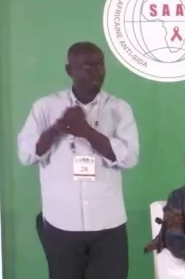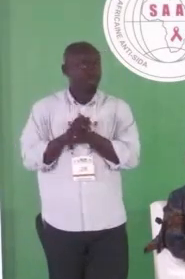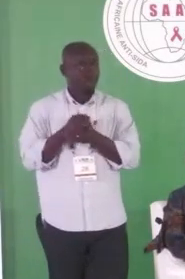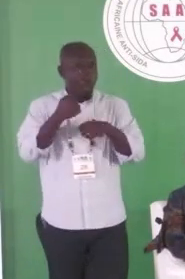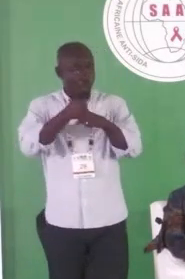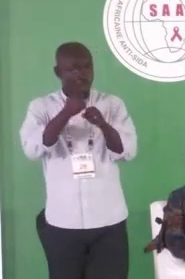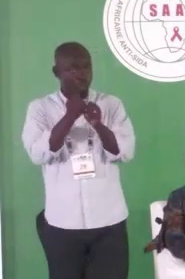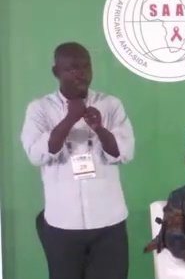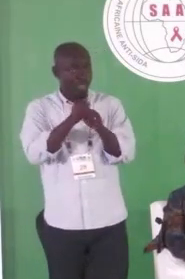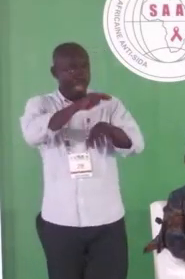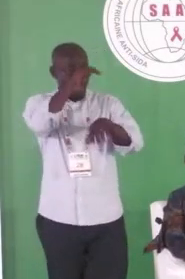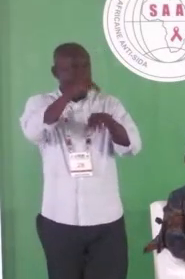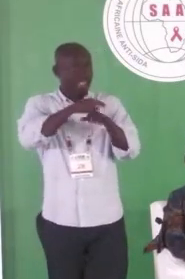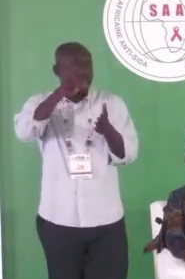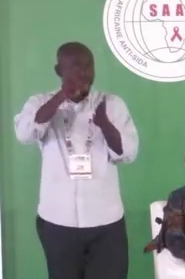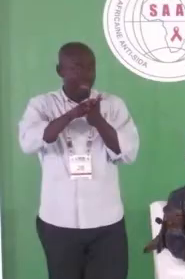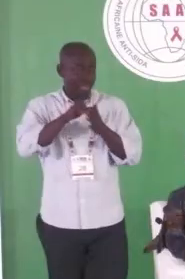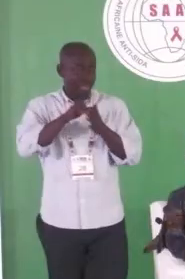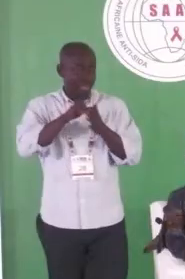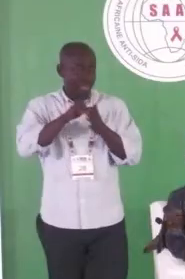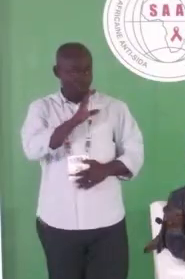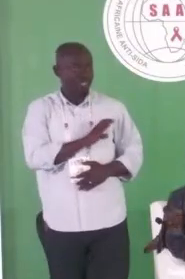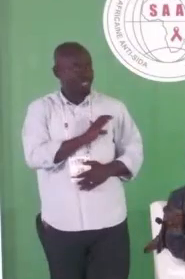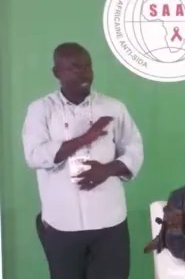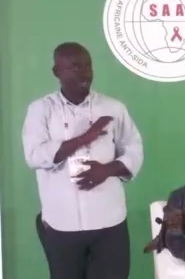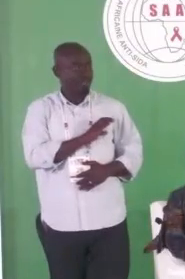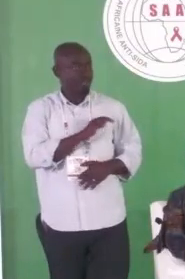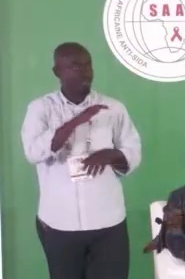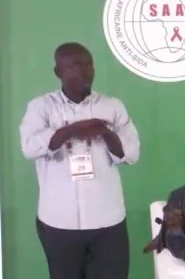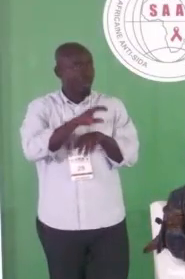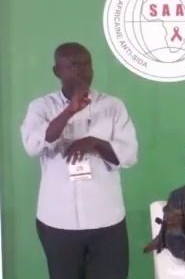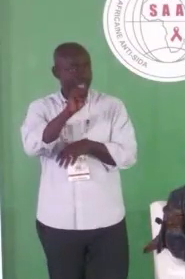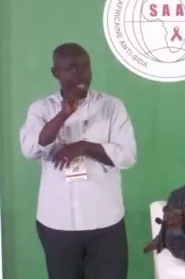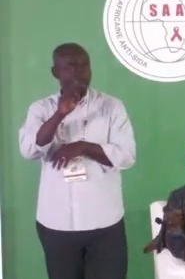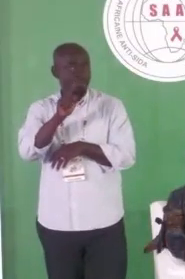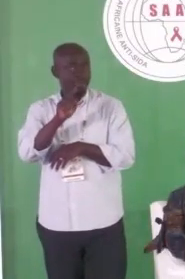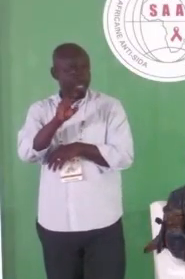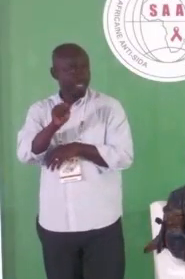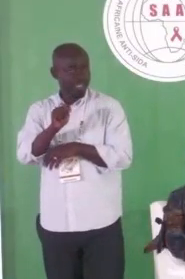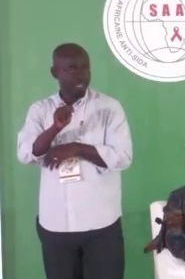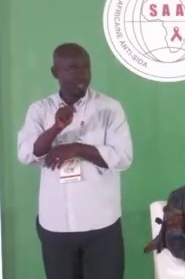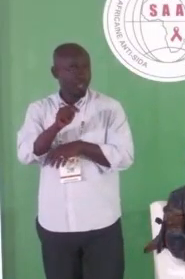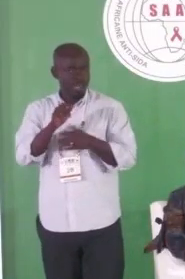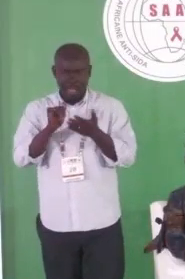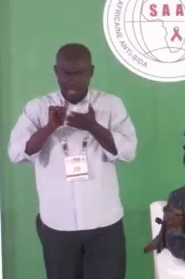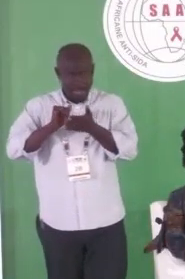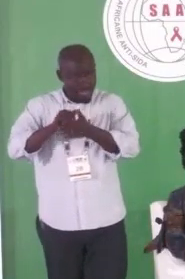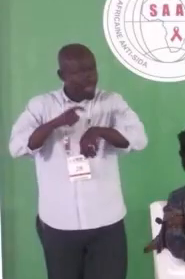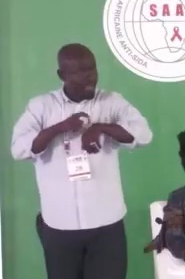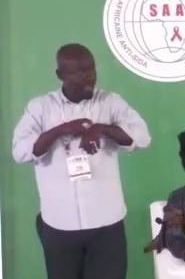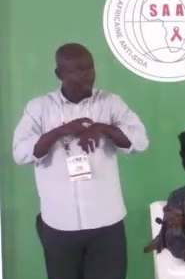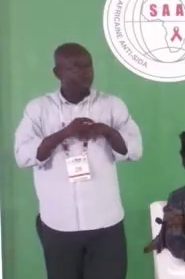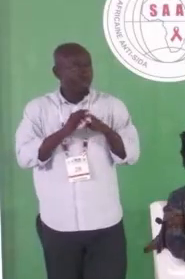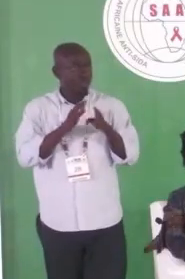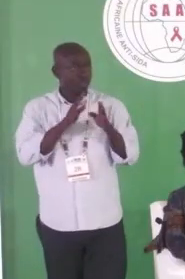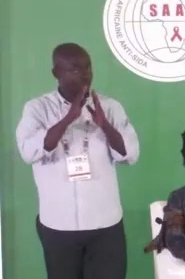constituted a national validation committee on EMTCT. And that time, we were speaking to